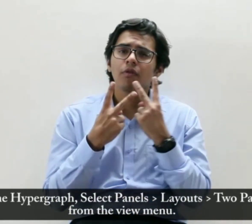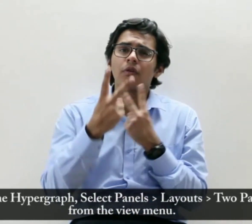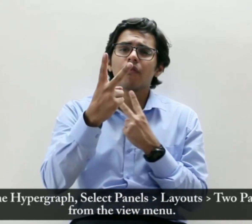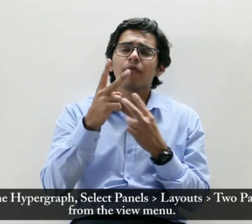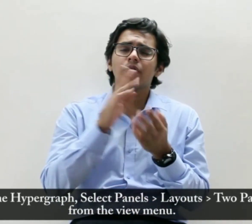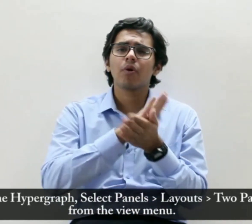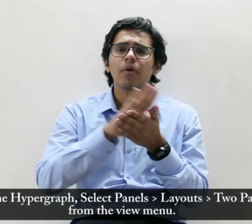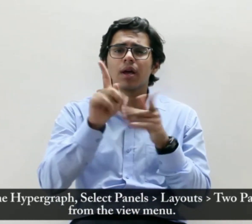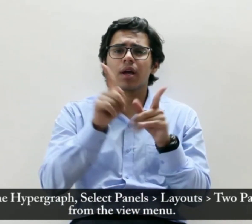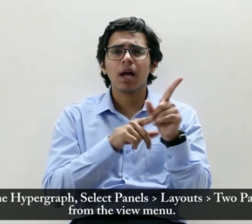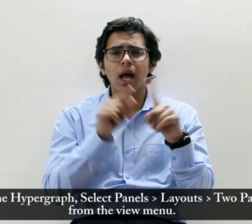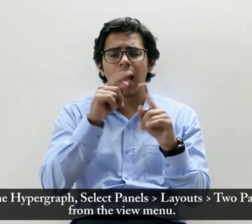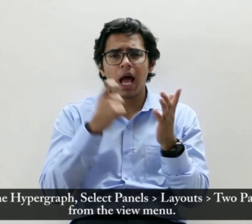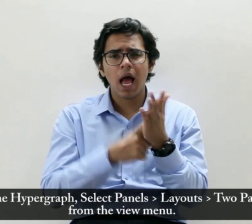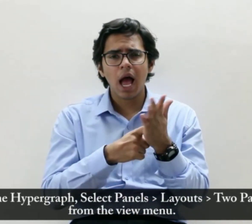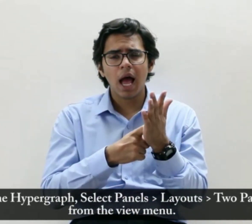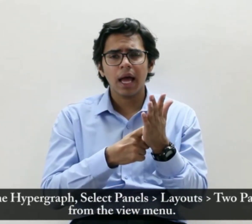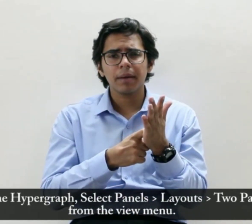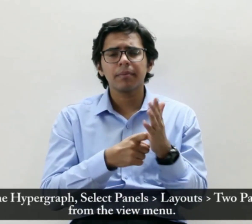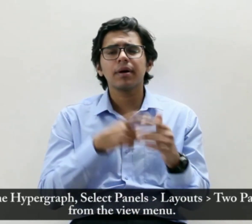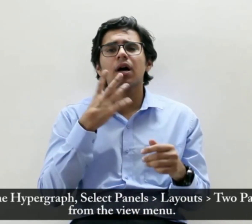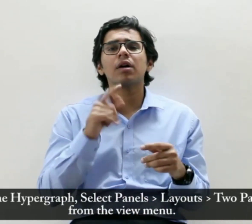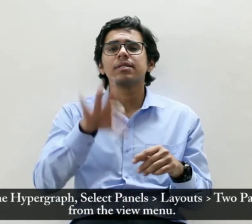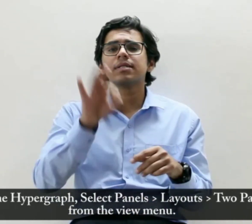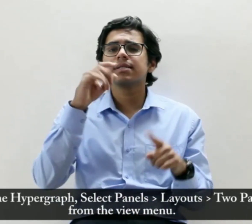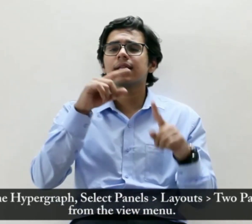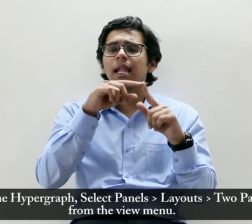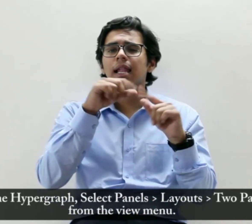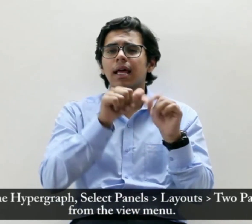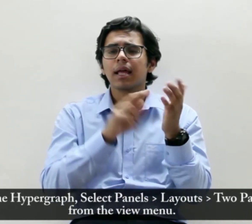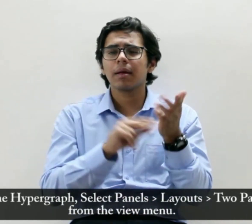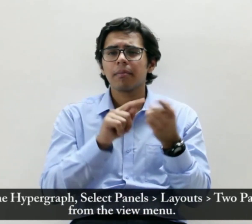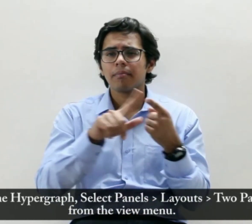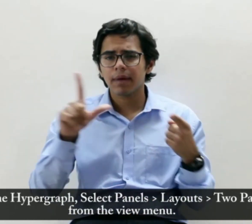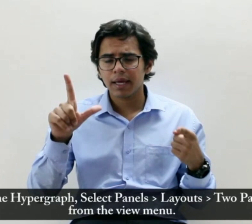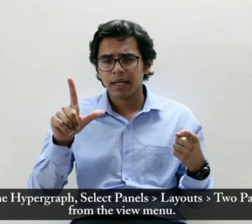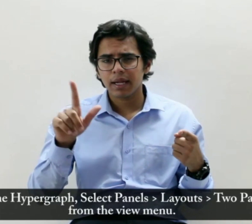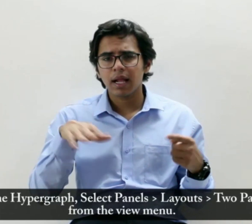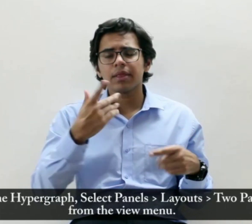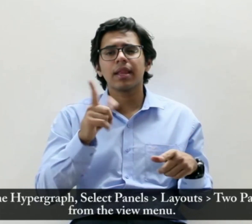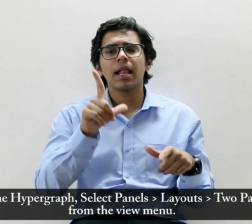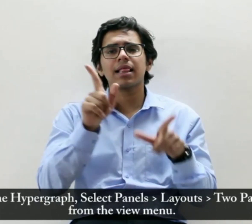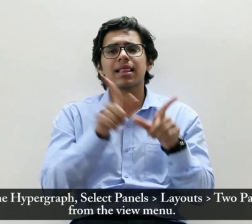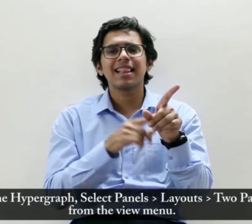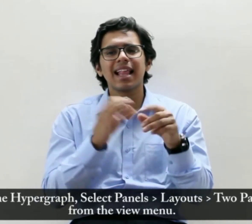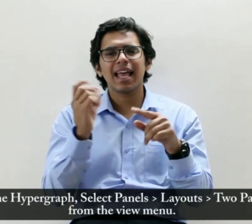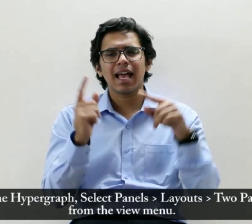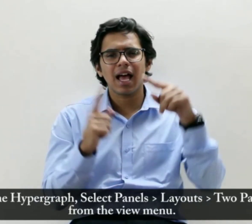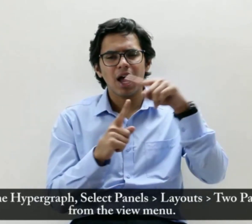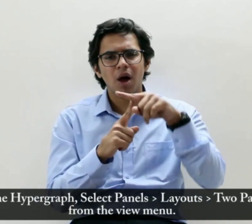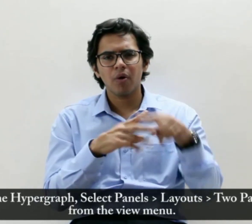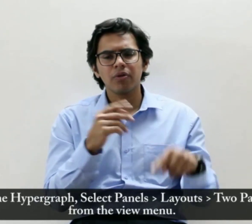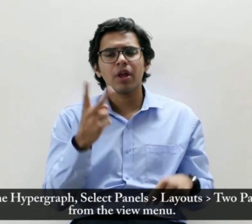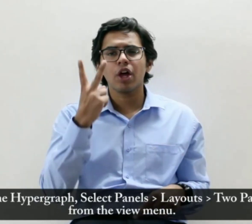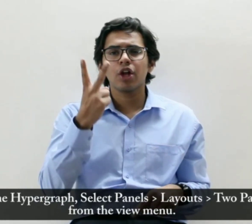For viewing the hypergraph, select Panels, Layout, 2 panels stacked from the